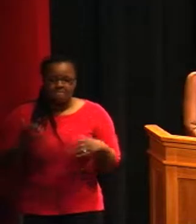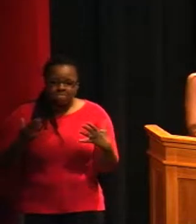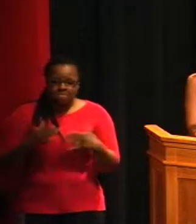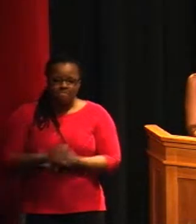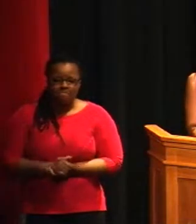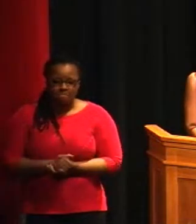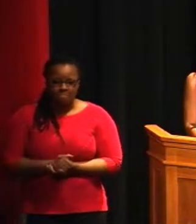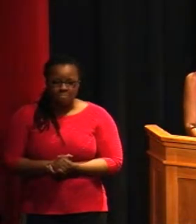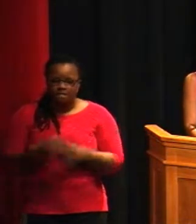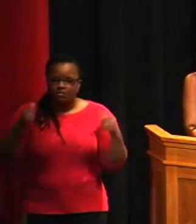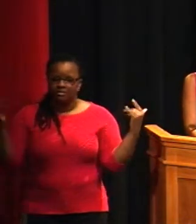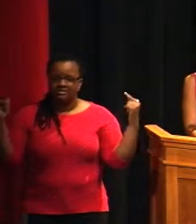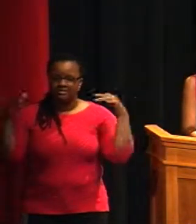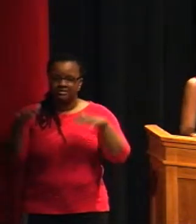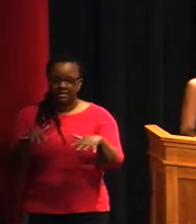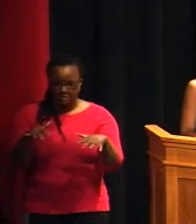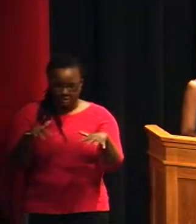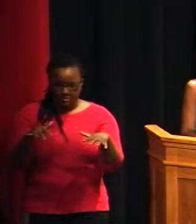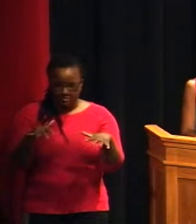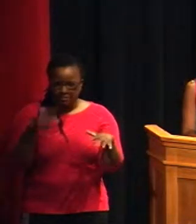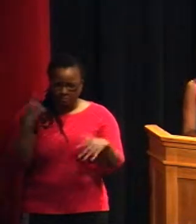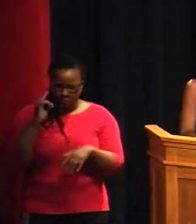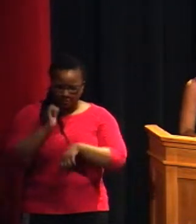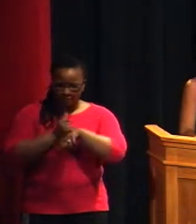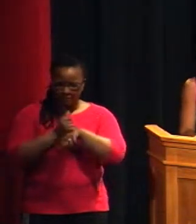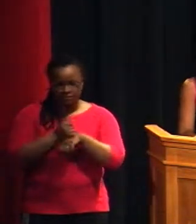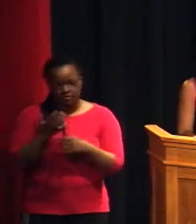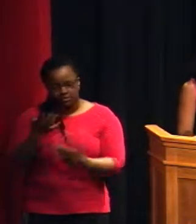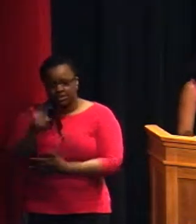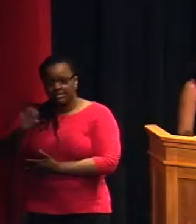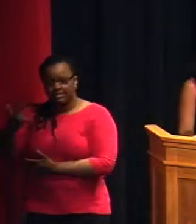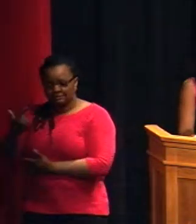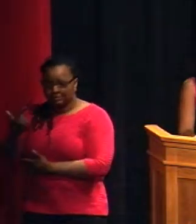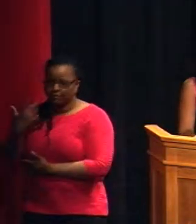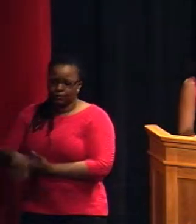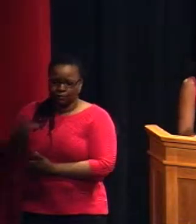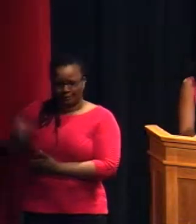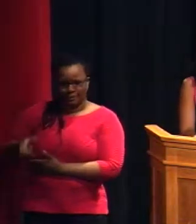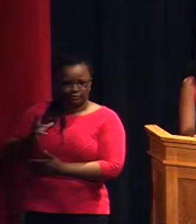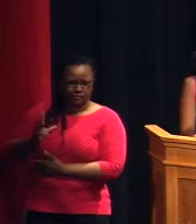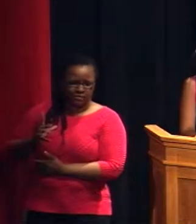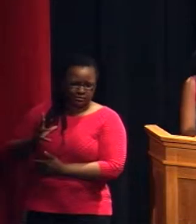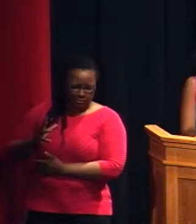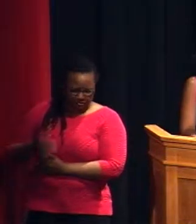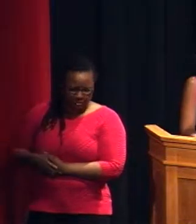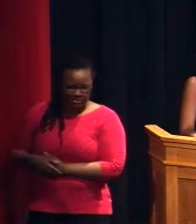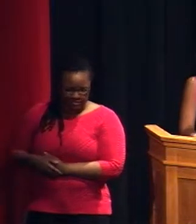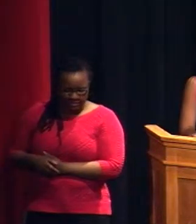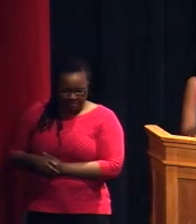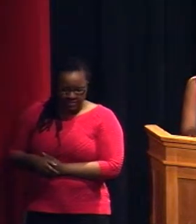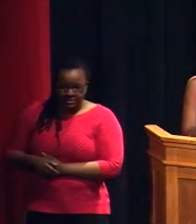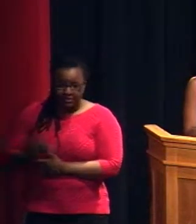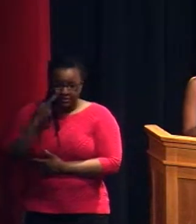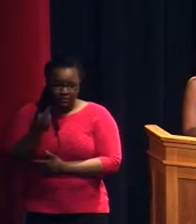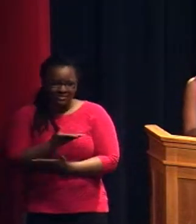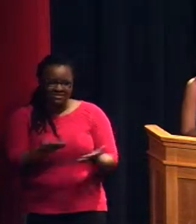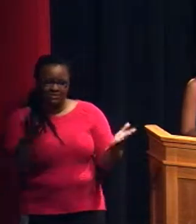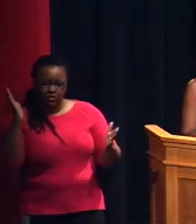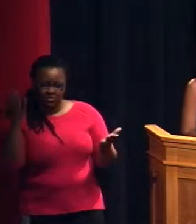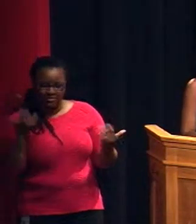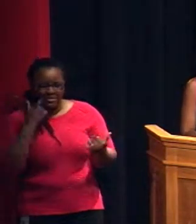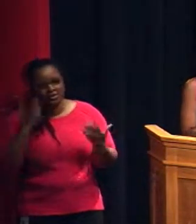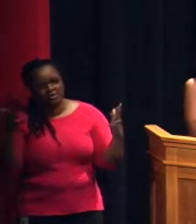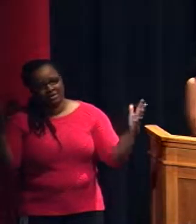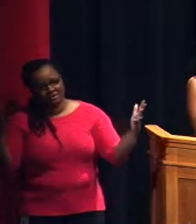part, this assembly commemorates the rich history found at EC Glass, as seen by the wonderful speakers that we've heard from today. Can we all give them a